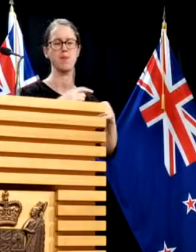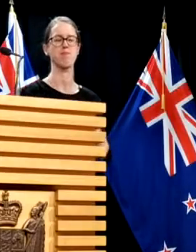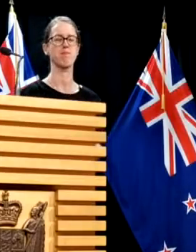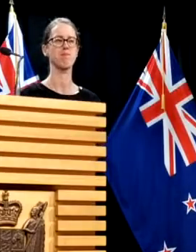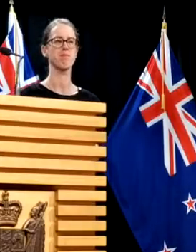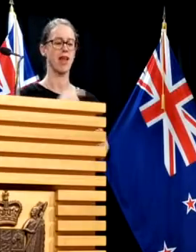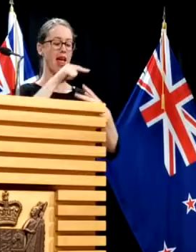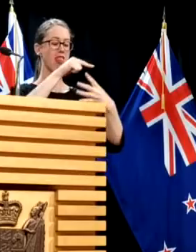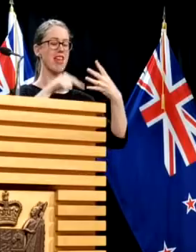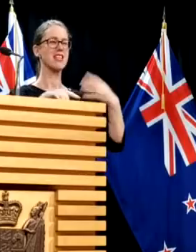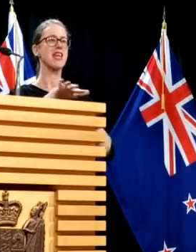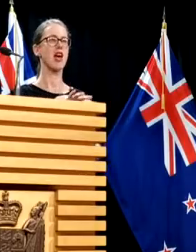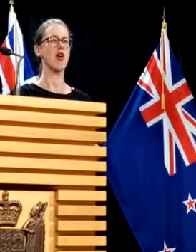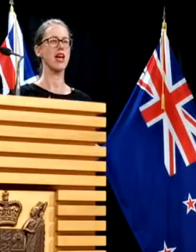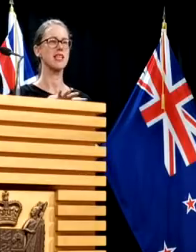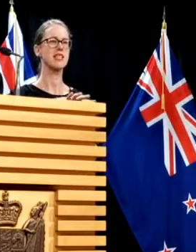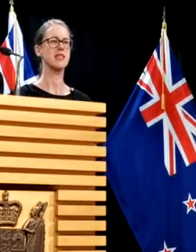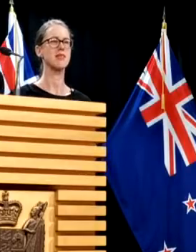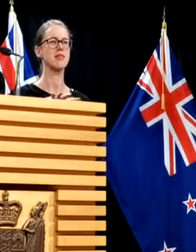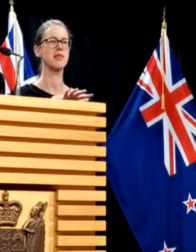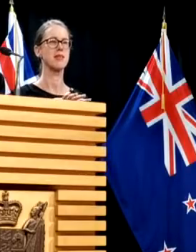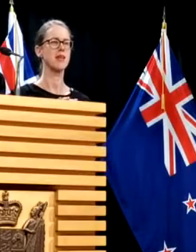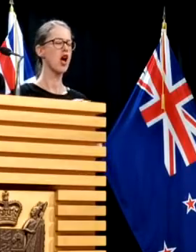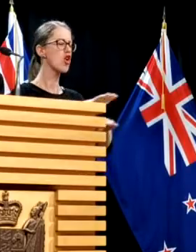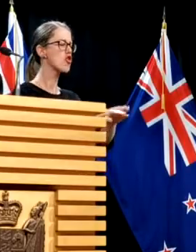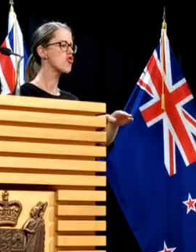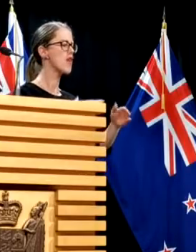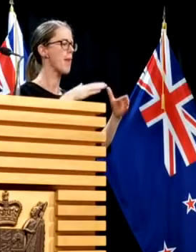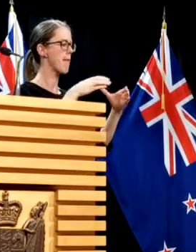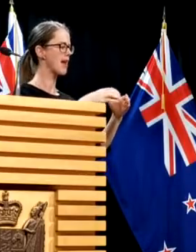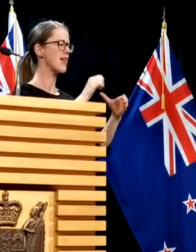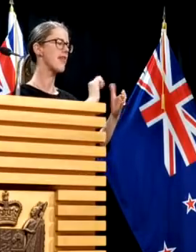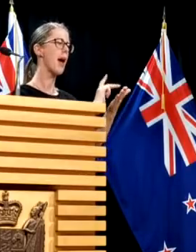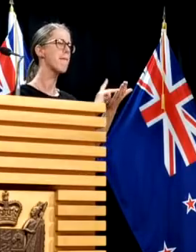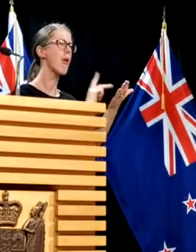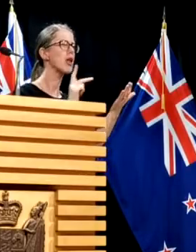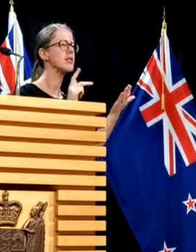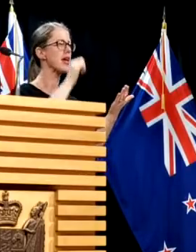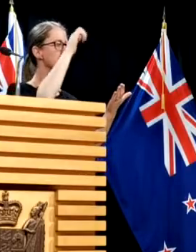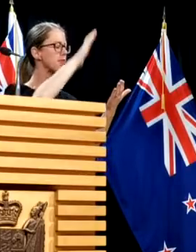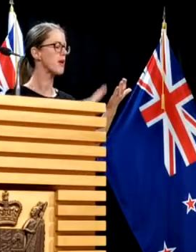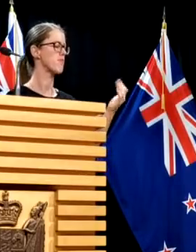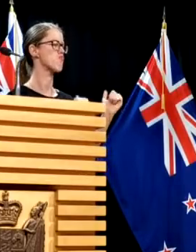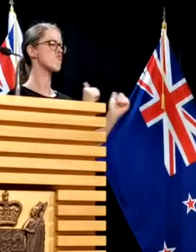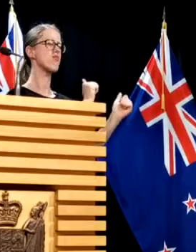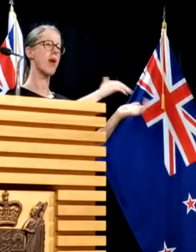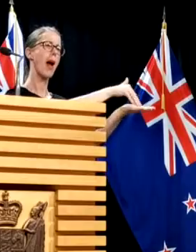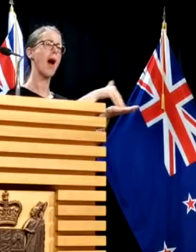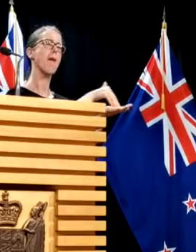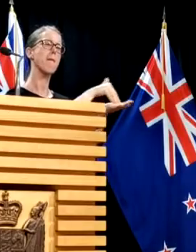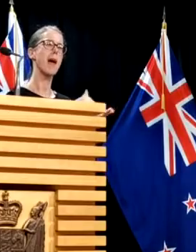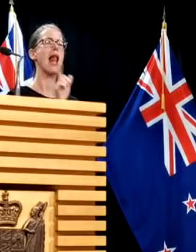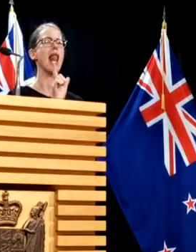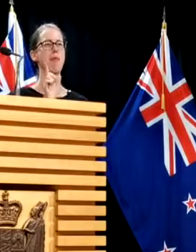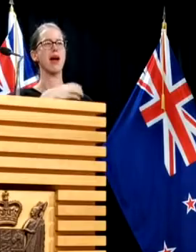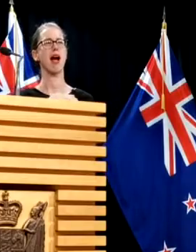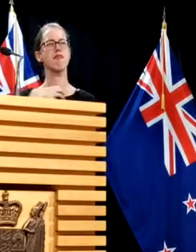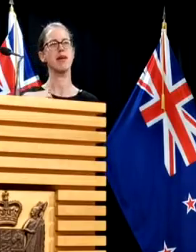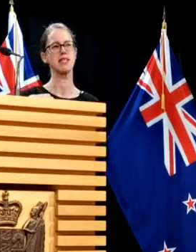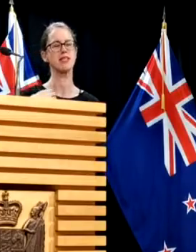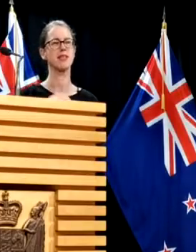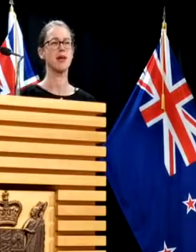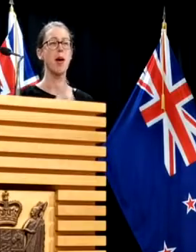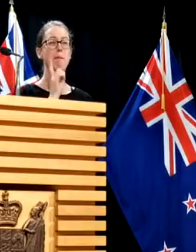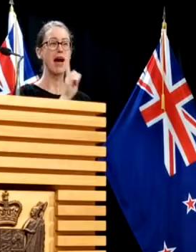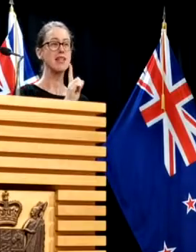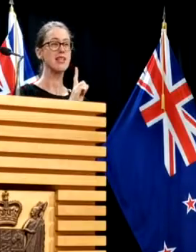are areas where the policy and experience of the Greens will provide a positive contribution to the Labor government, but without